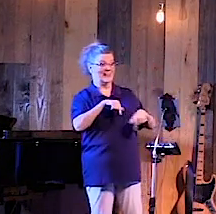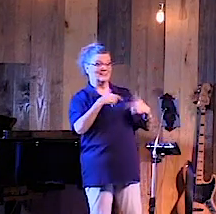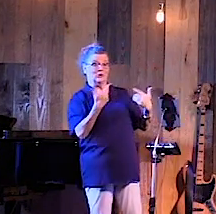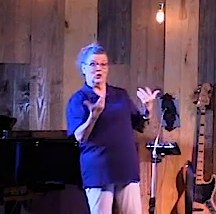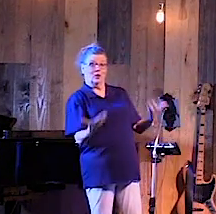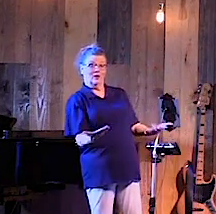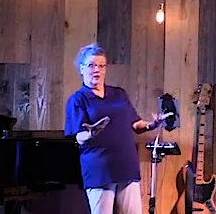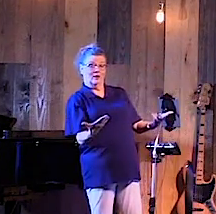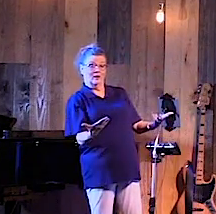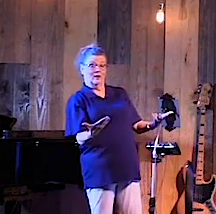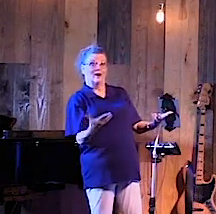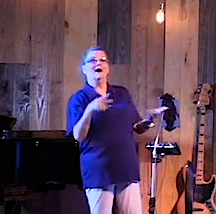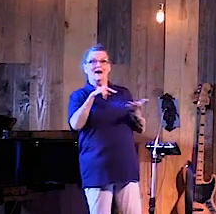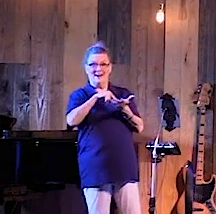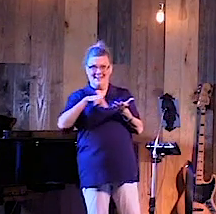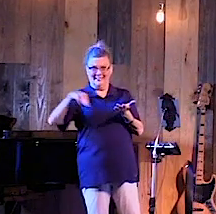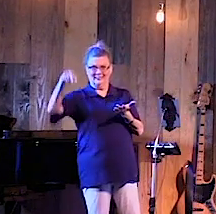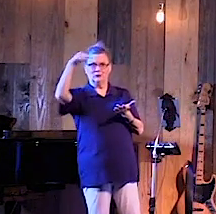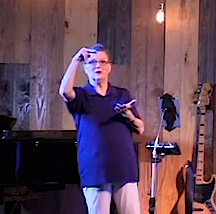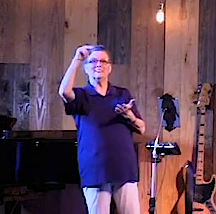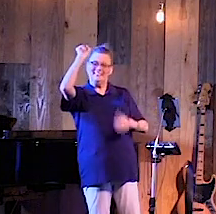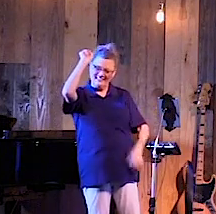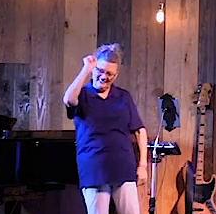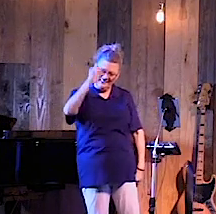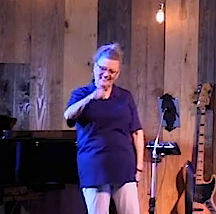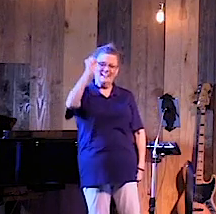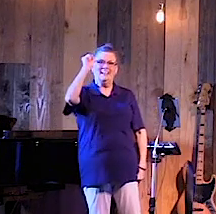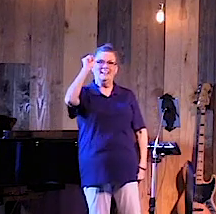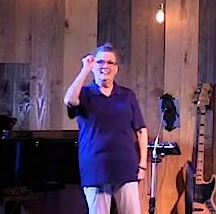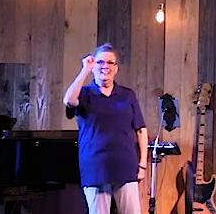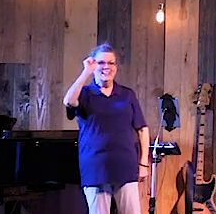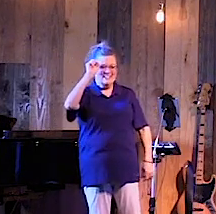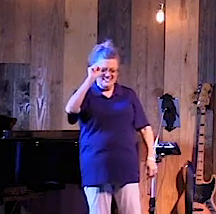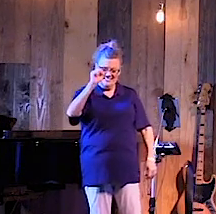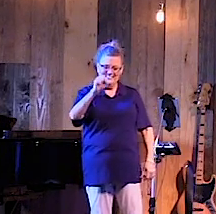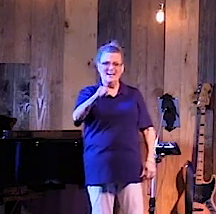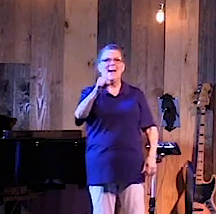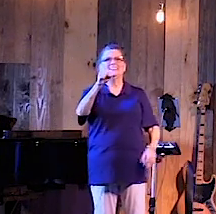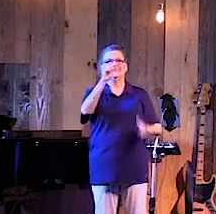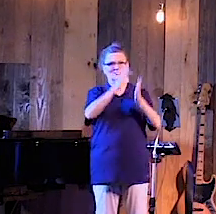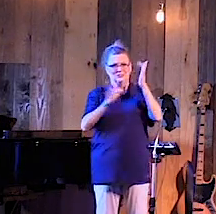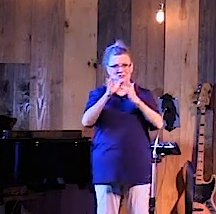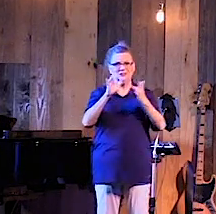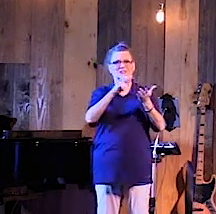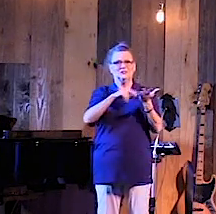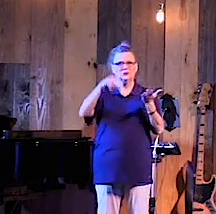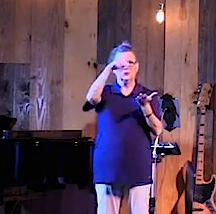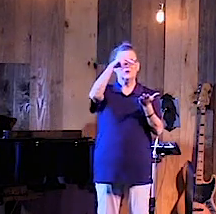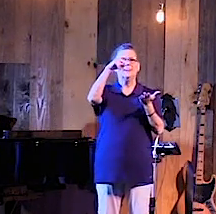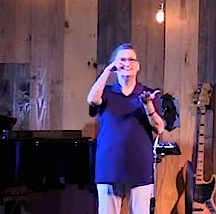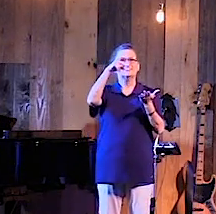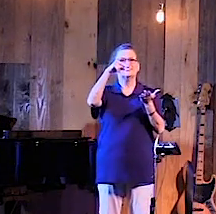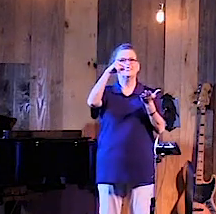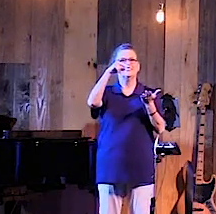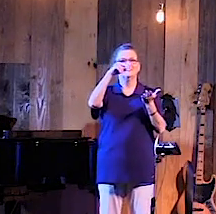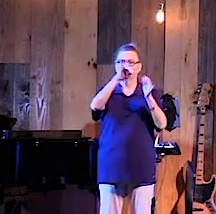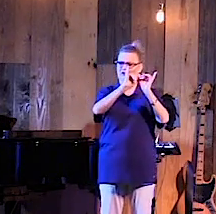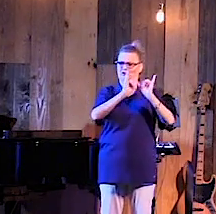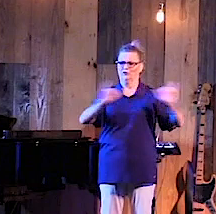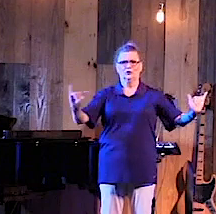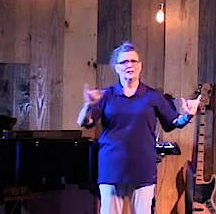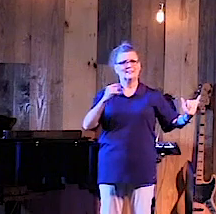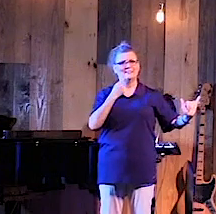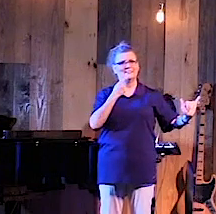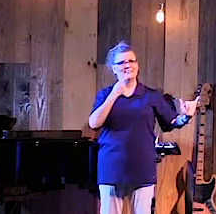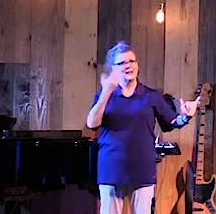be, he is risen indeed. And indeed, Jesus Christ has risen, and he has risen just as he